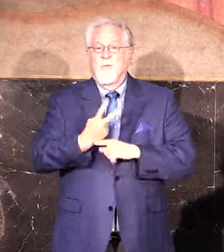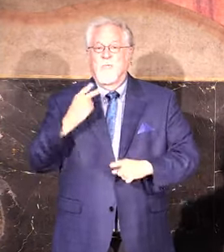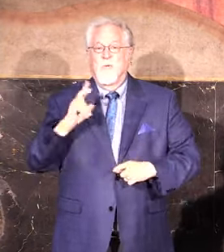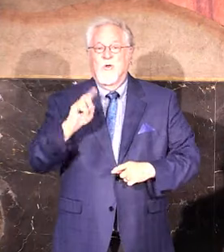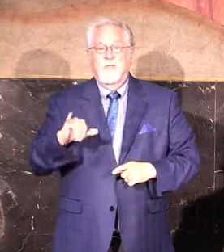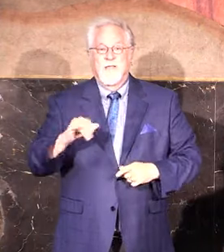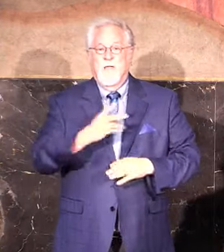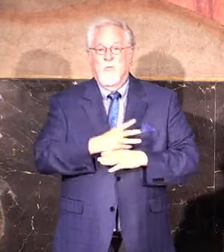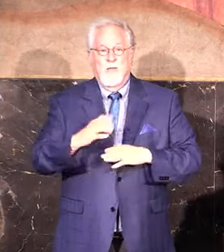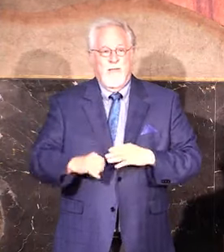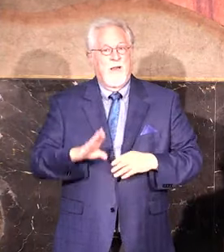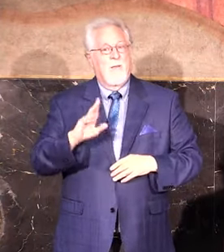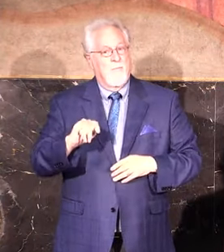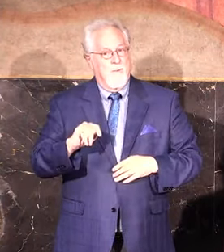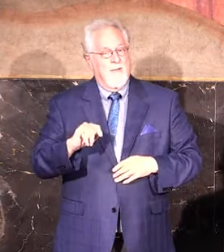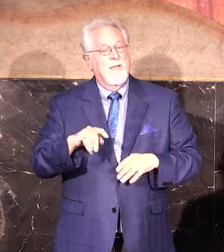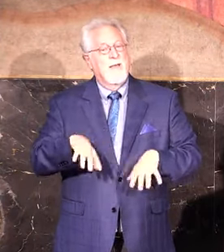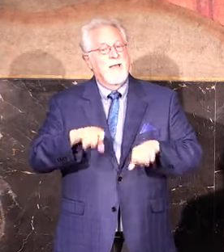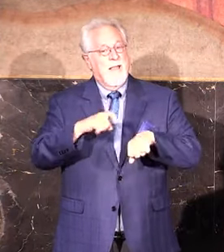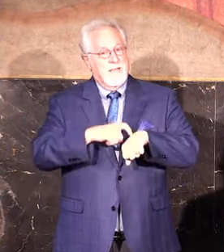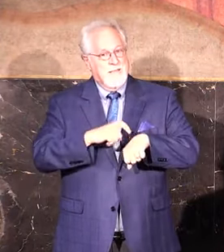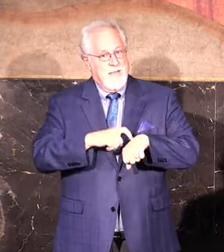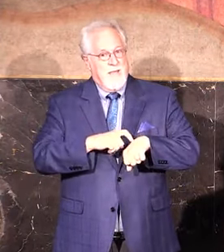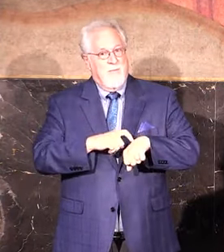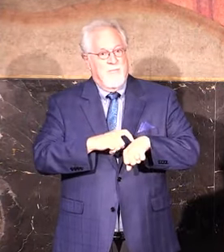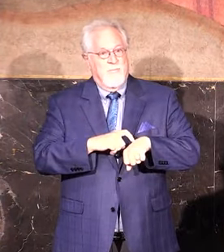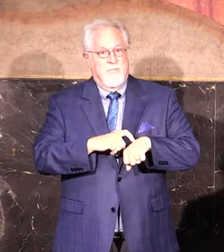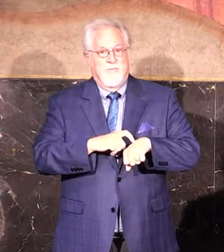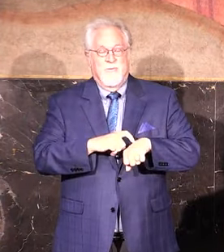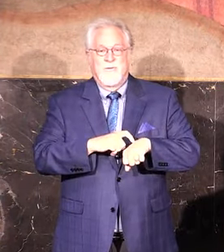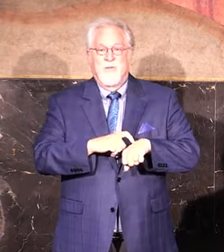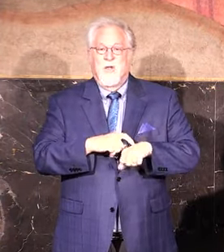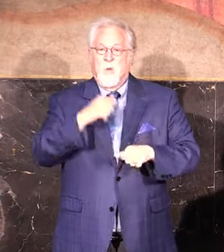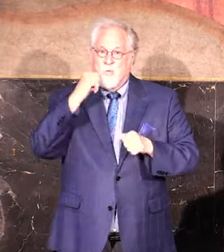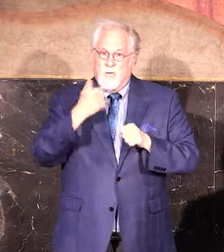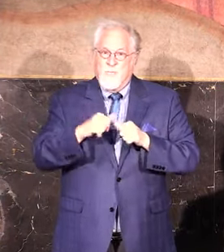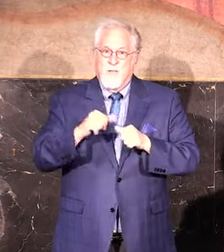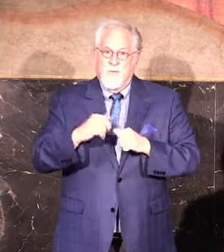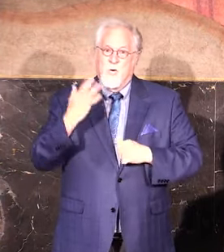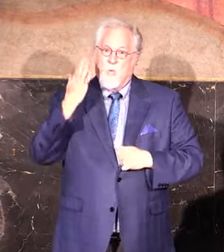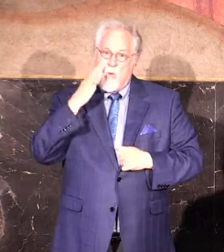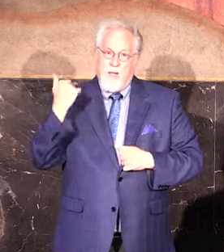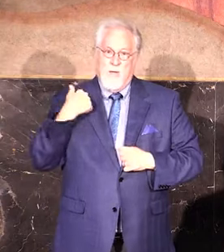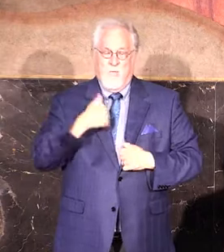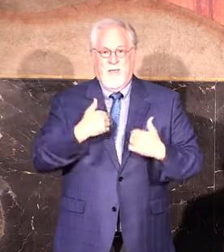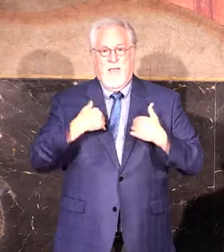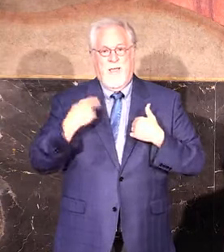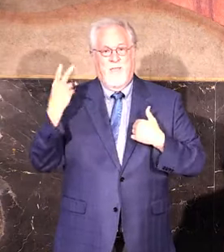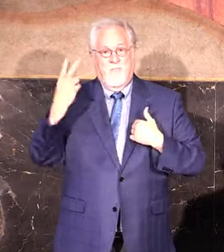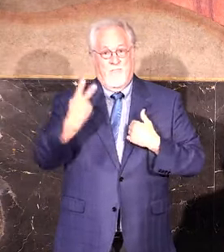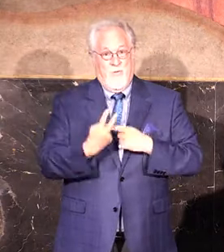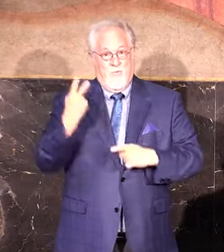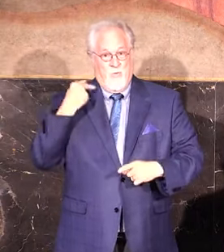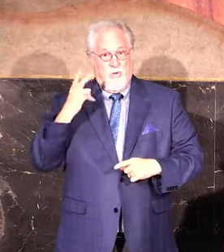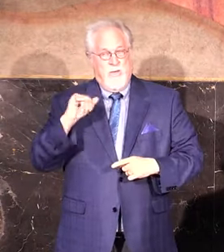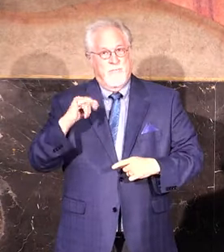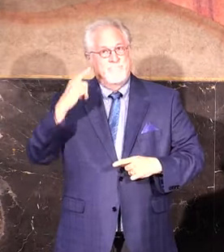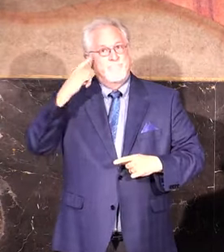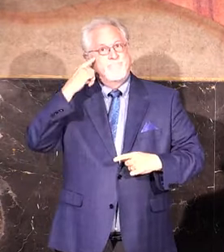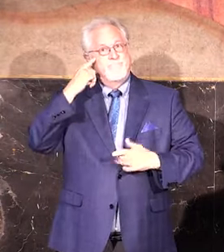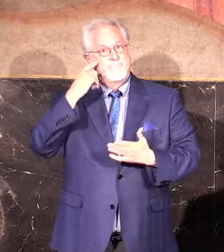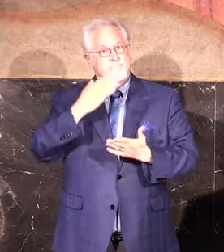Day weekend, but do take some time to remember the reason for Memorial Day, and let's reflect, let's